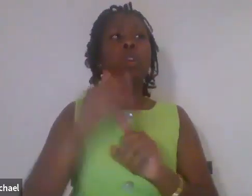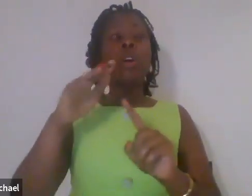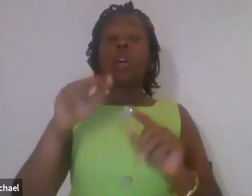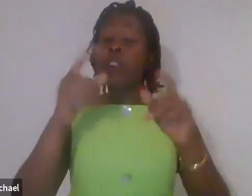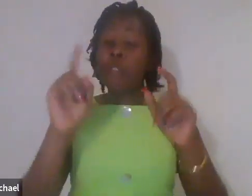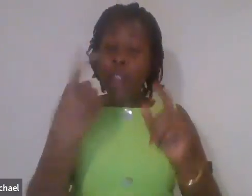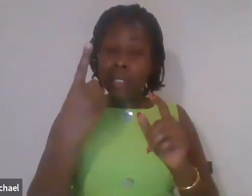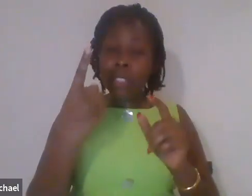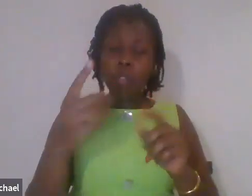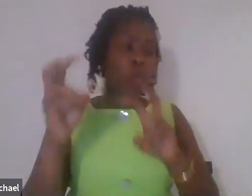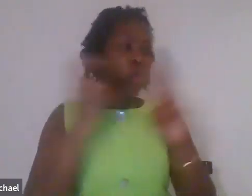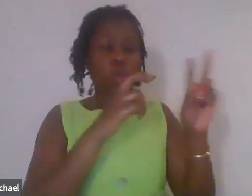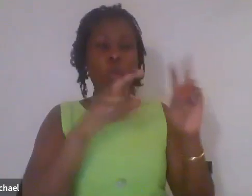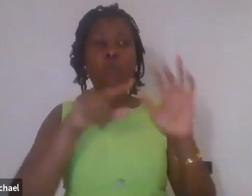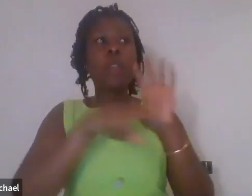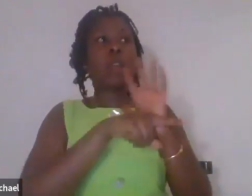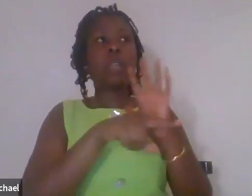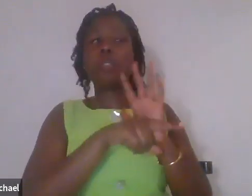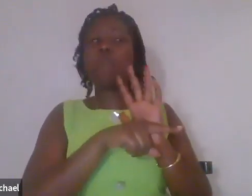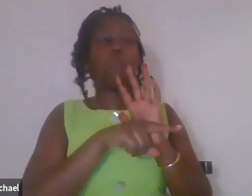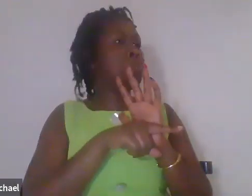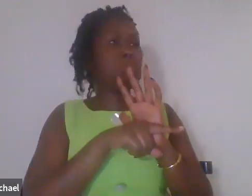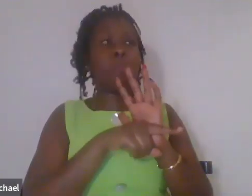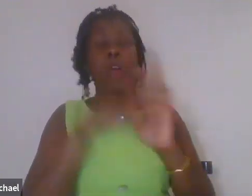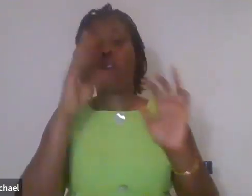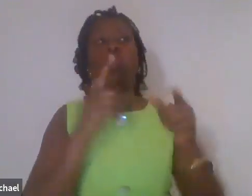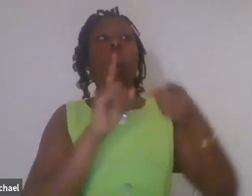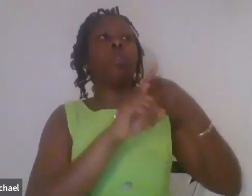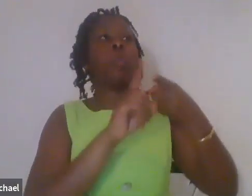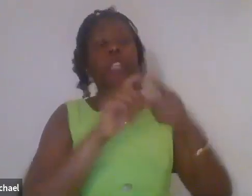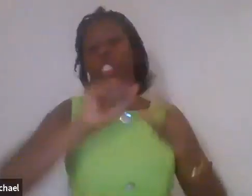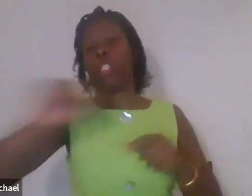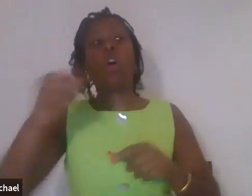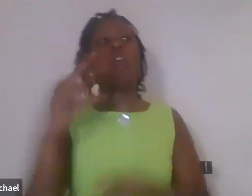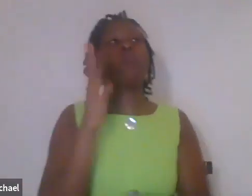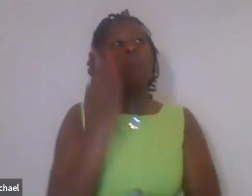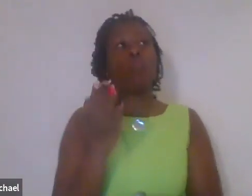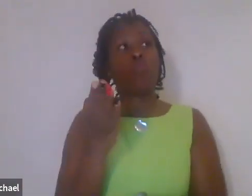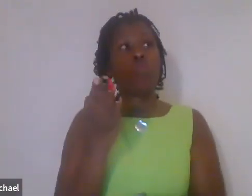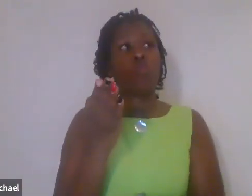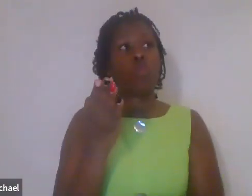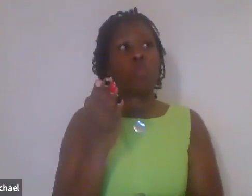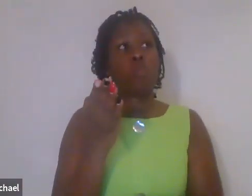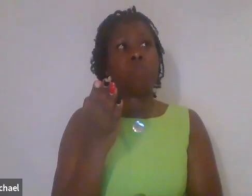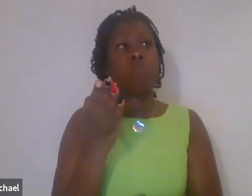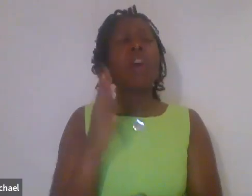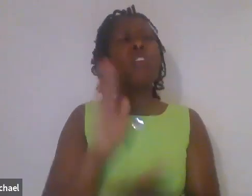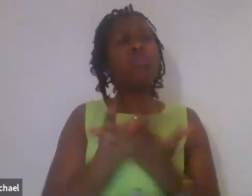can achieve my goal. As I say initially, always look at the positive side of